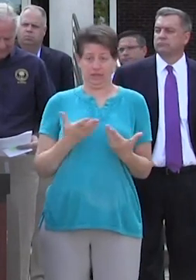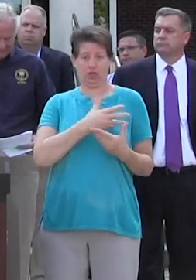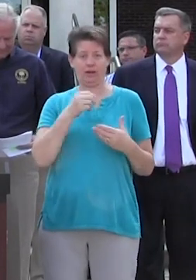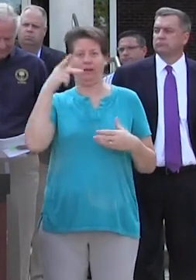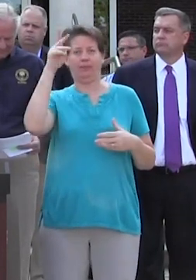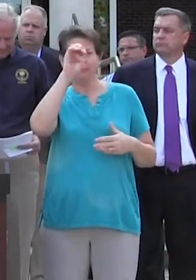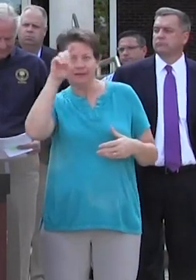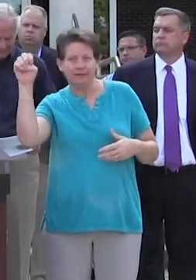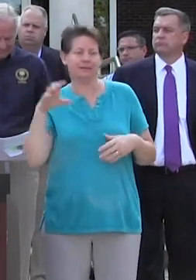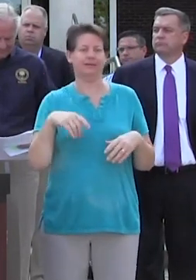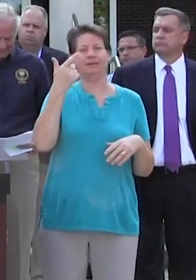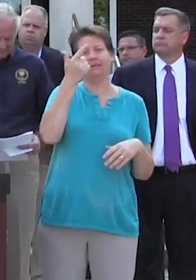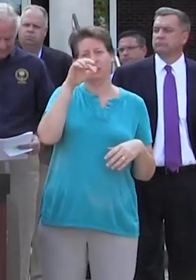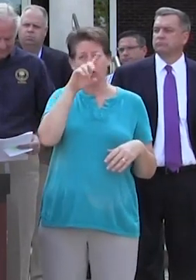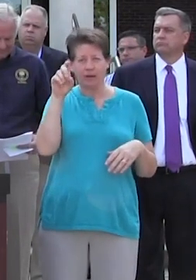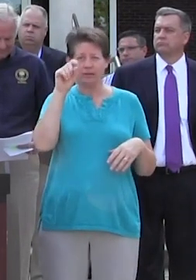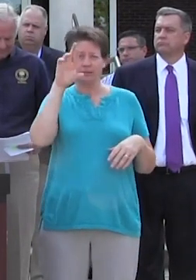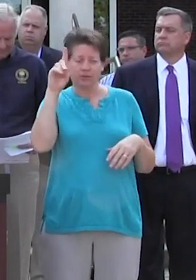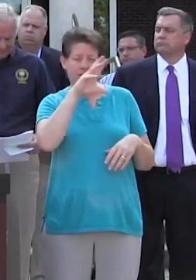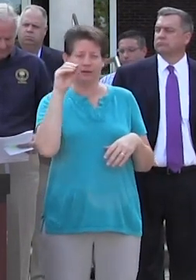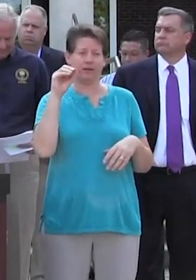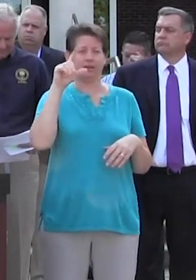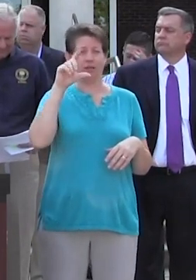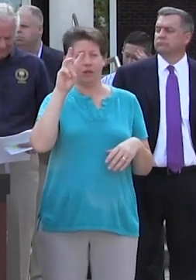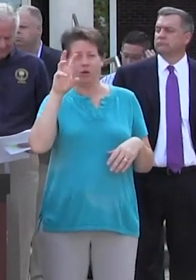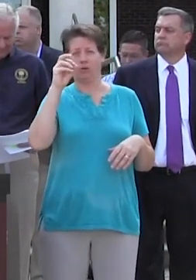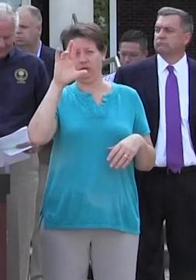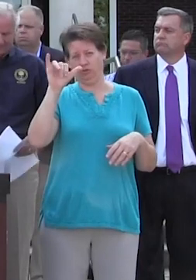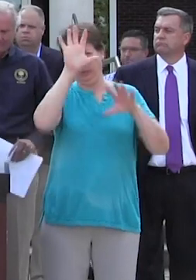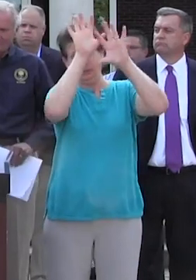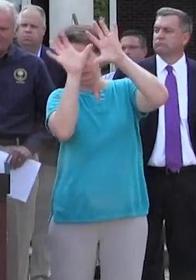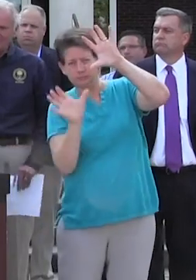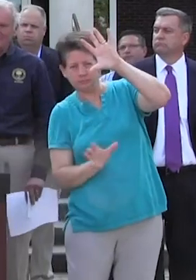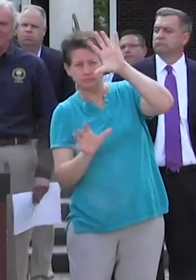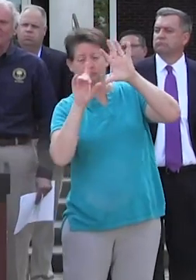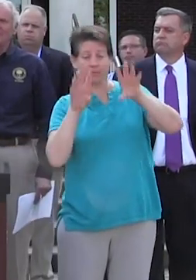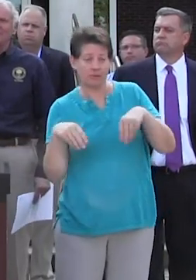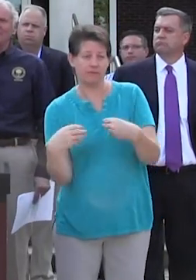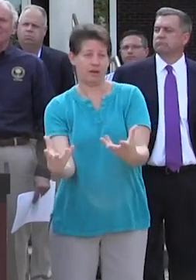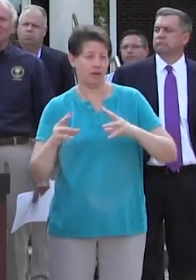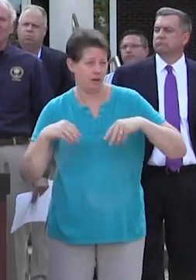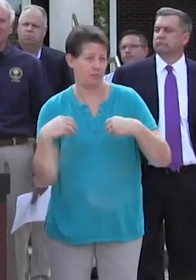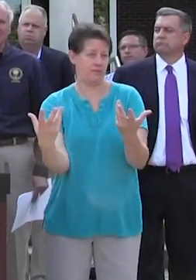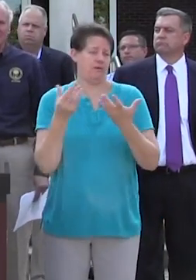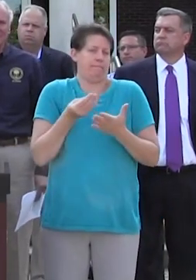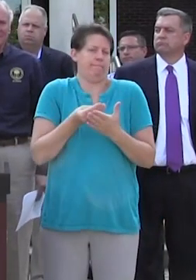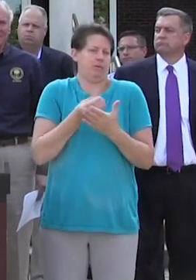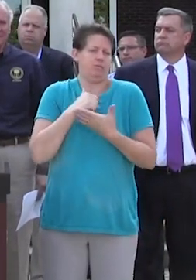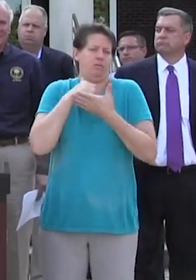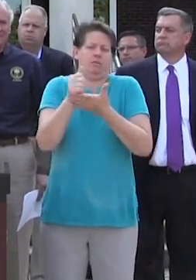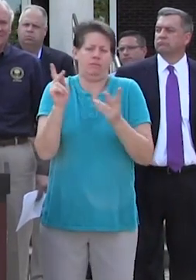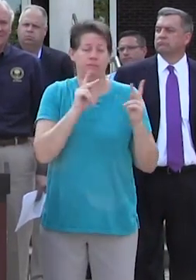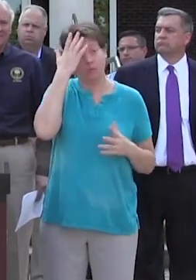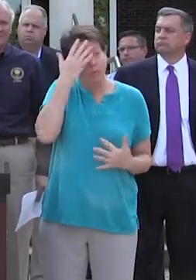PD, the Grand Strand, and the Lowcountry areas of our state, have been able to provide grants because of the generous